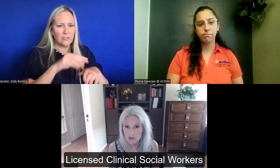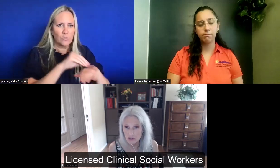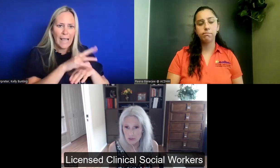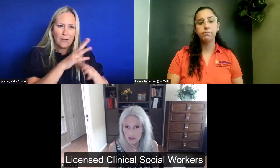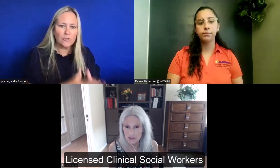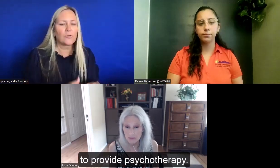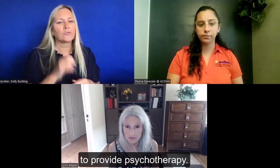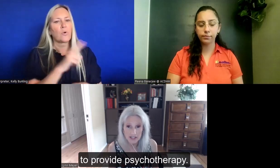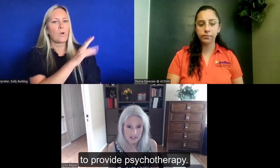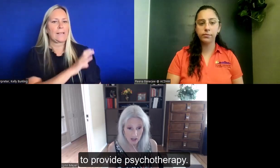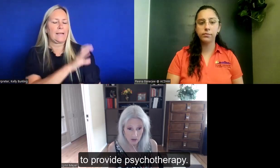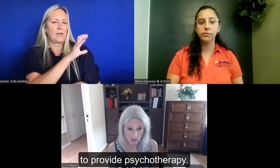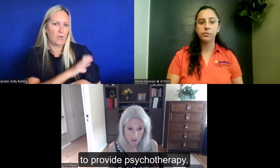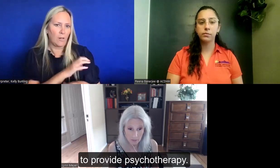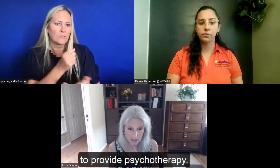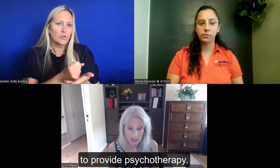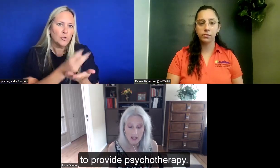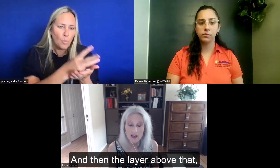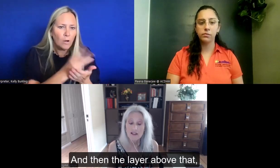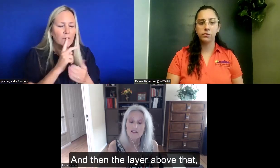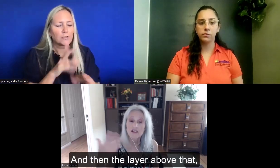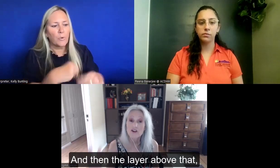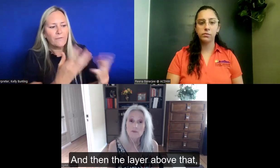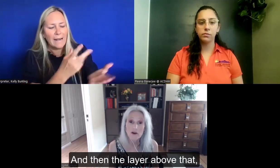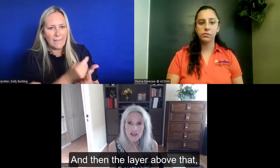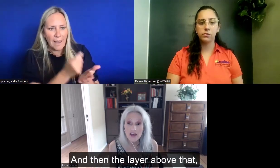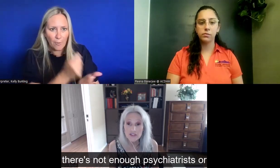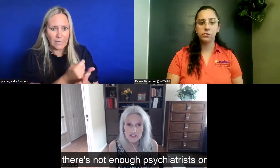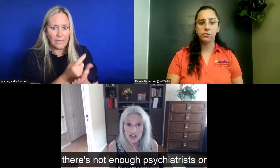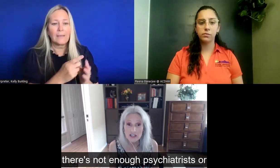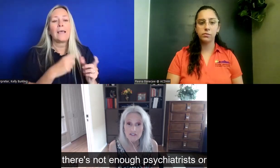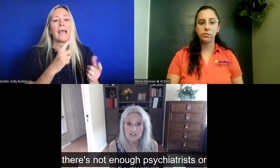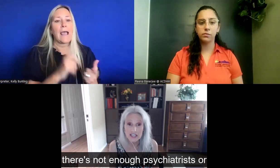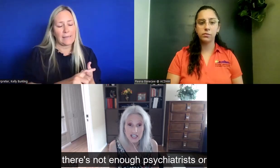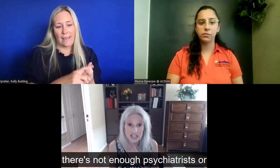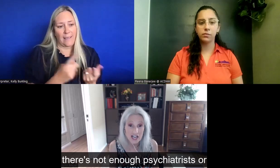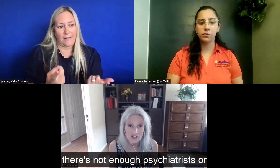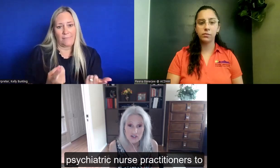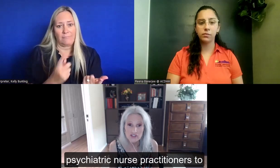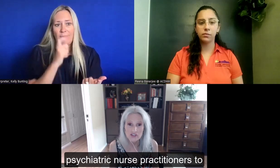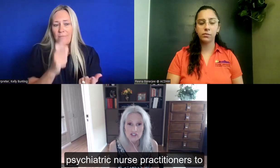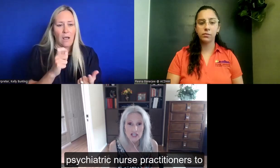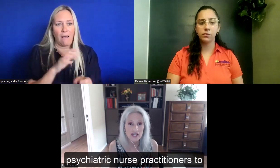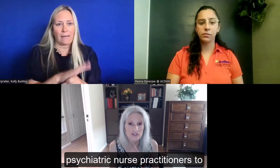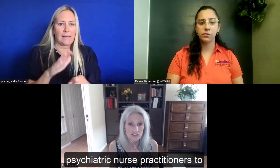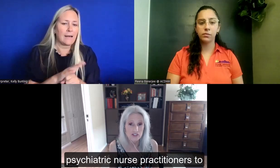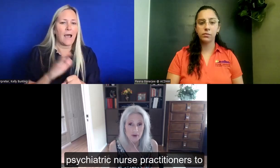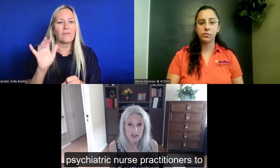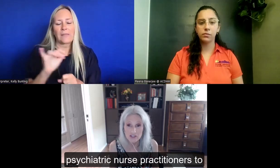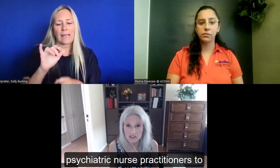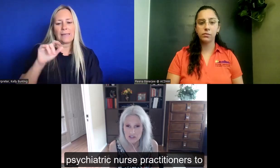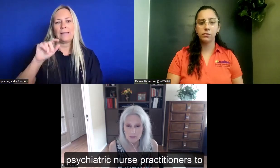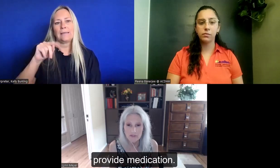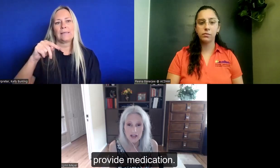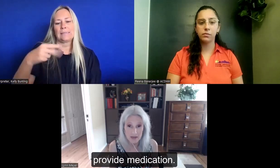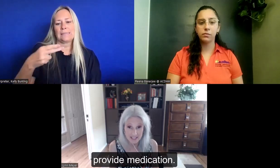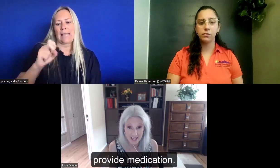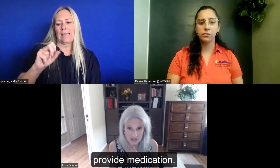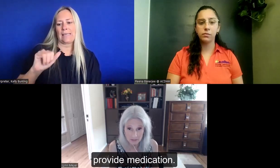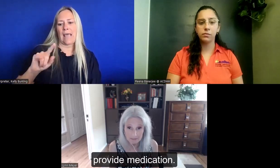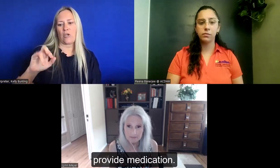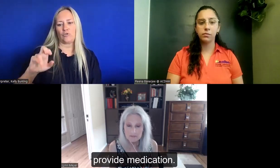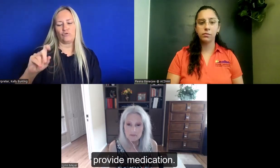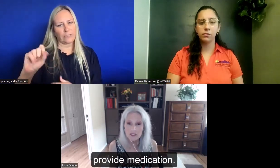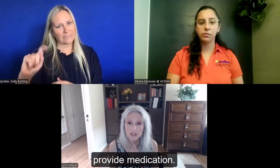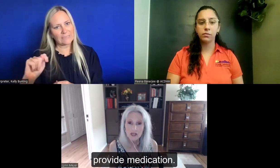clinical social workers to provide psychotherapy. And then the layer above that, there's not enough psychiatrists or psychiatric nurse practitioners to provide